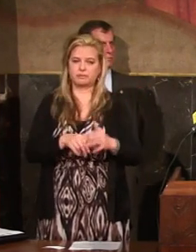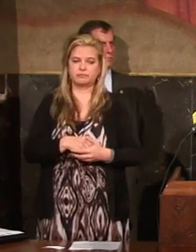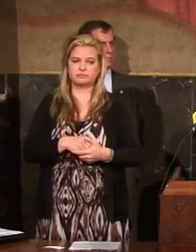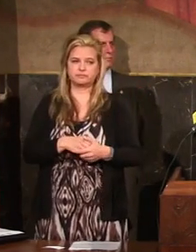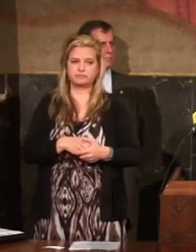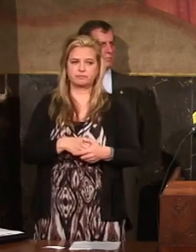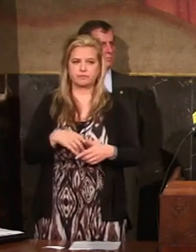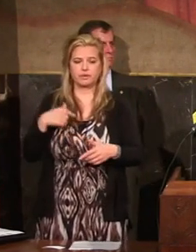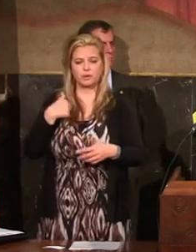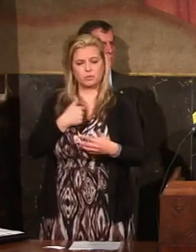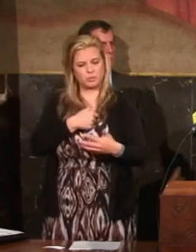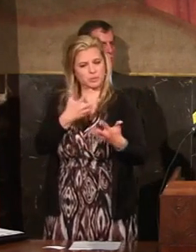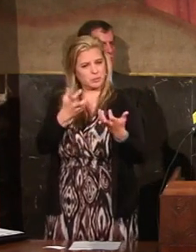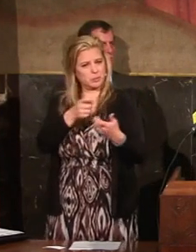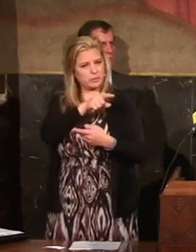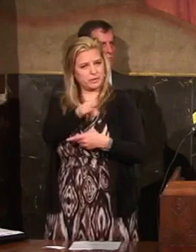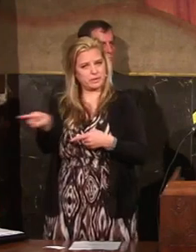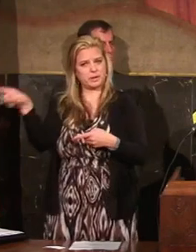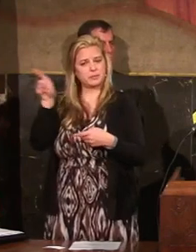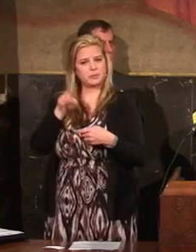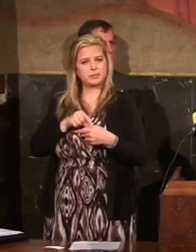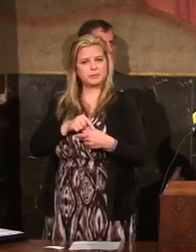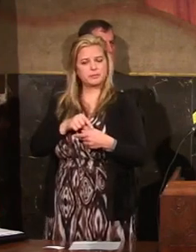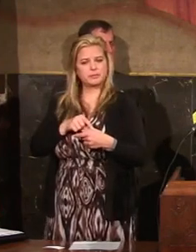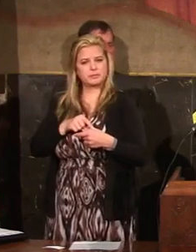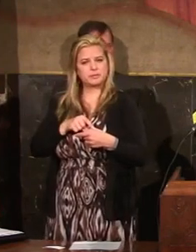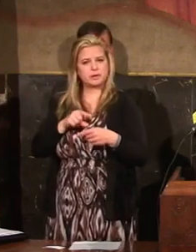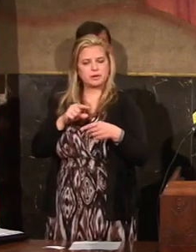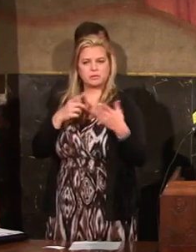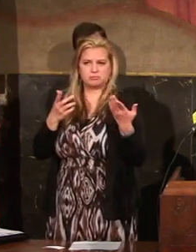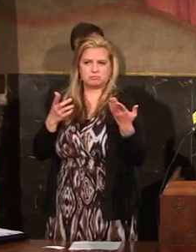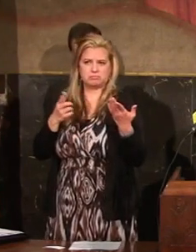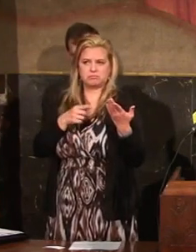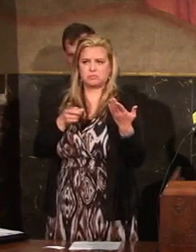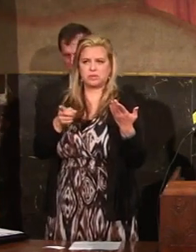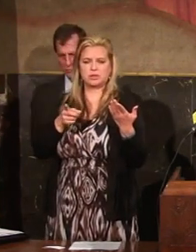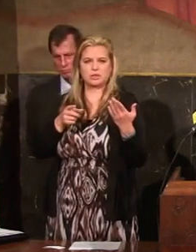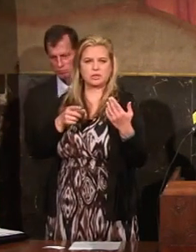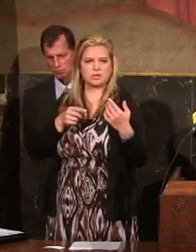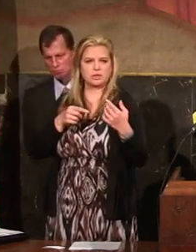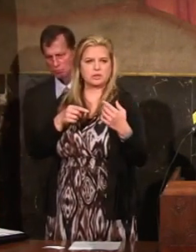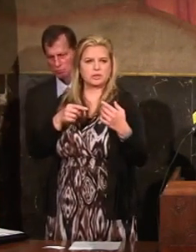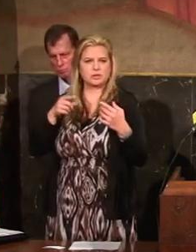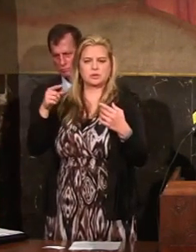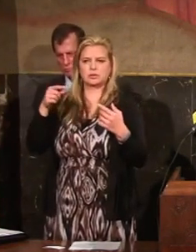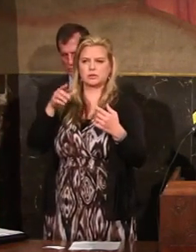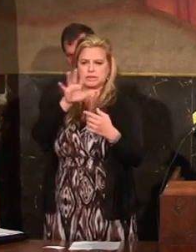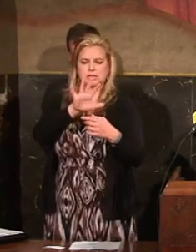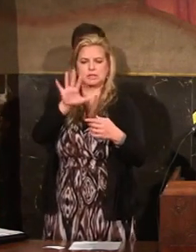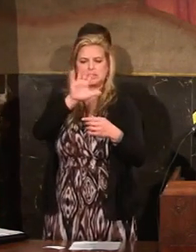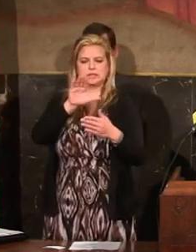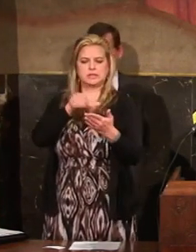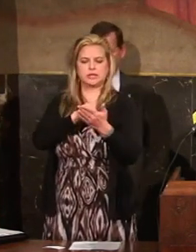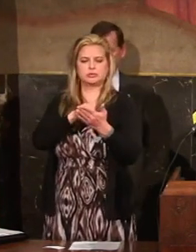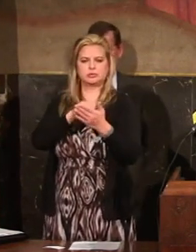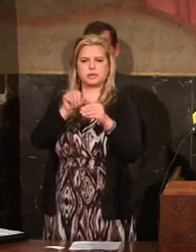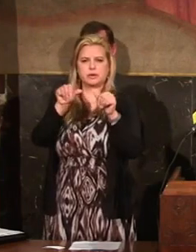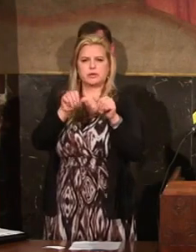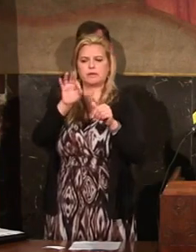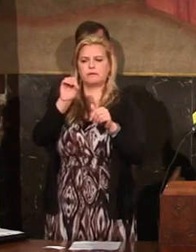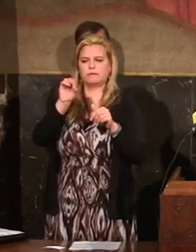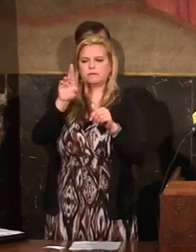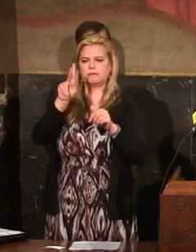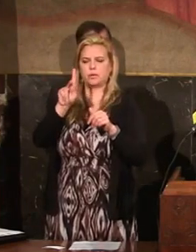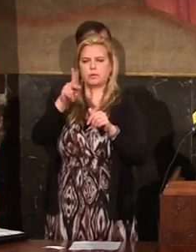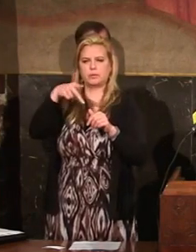Do we want them to go from around the central Louisiana area of Fort Polk, with